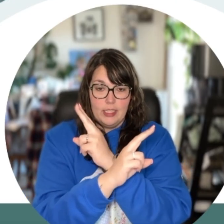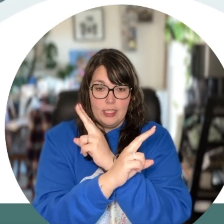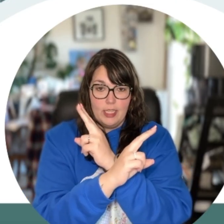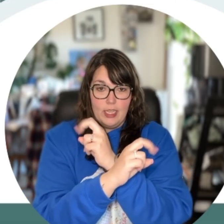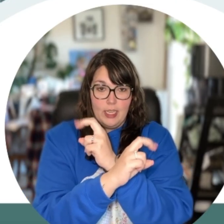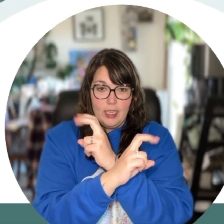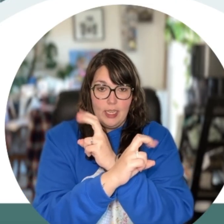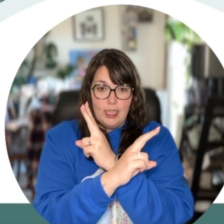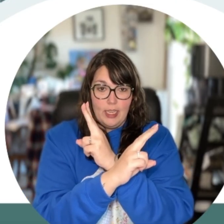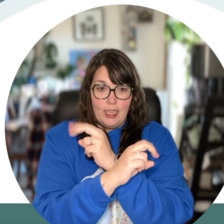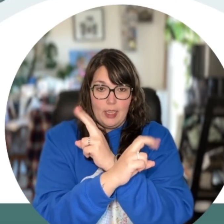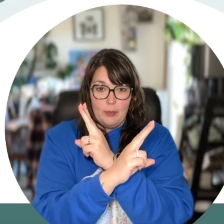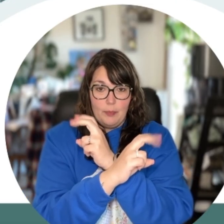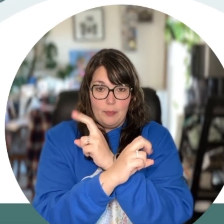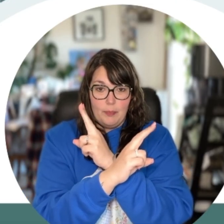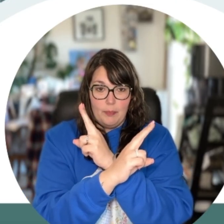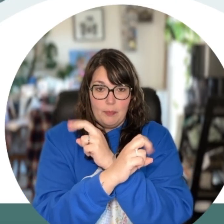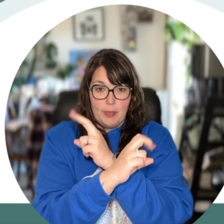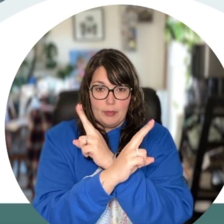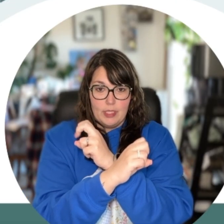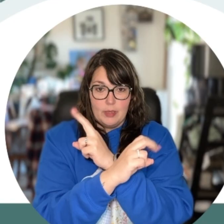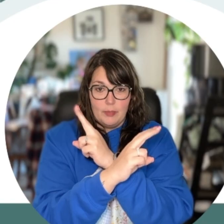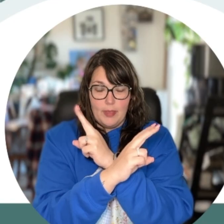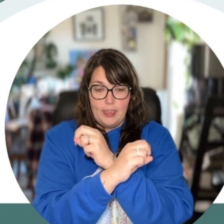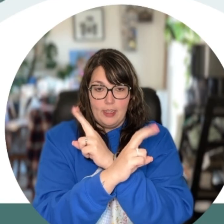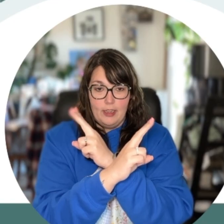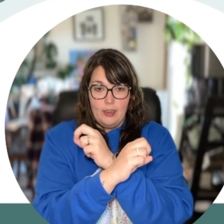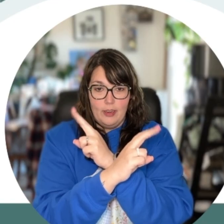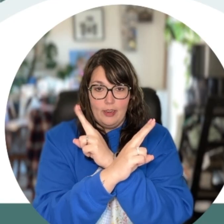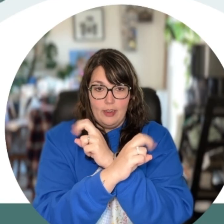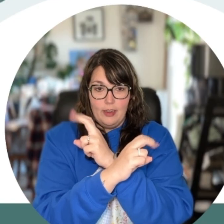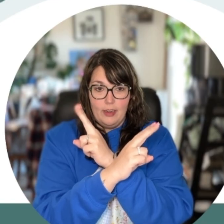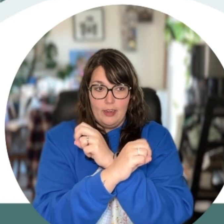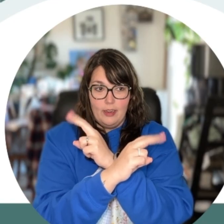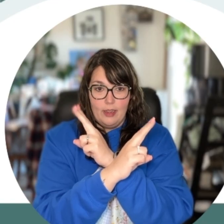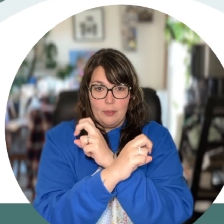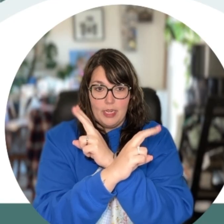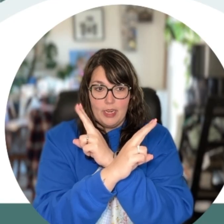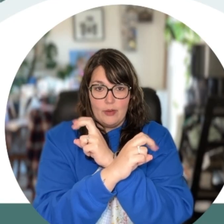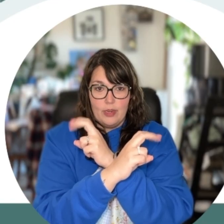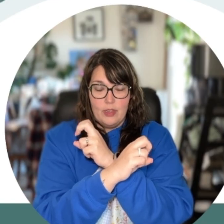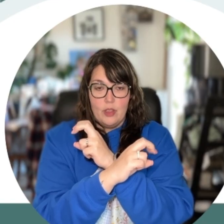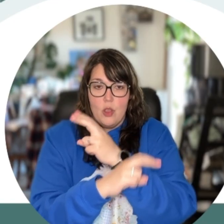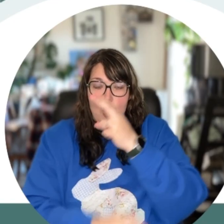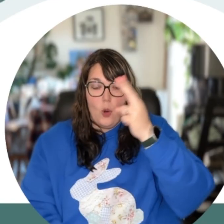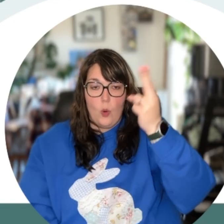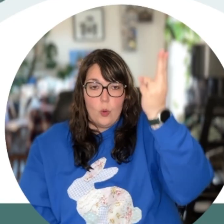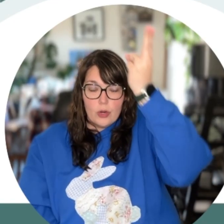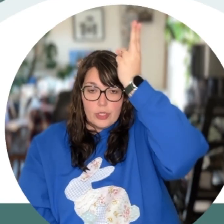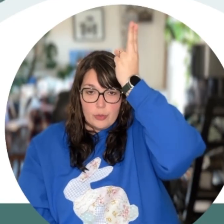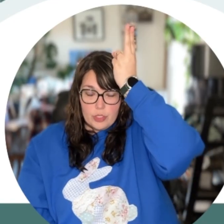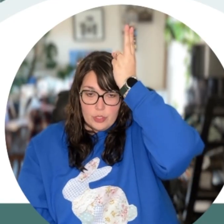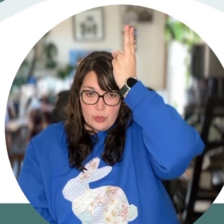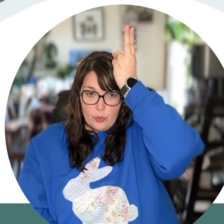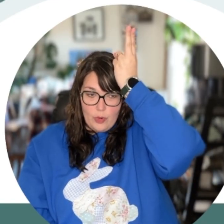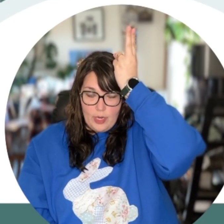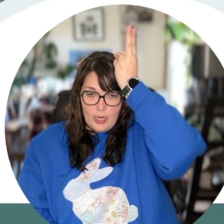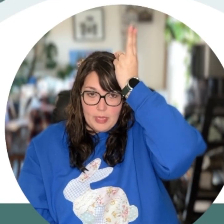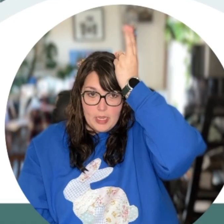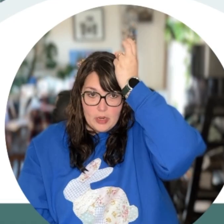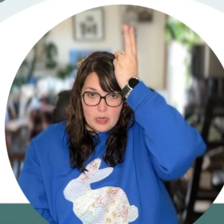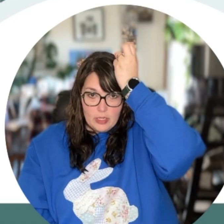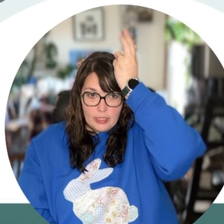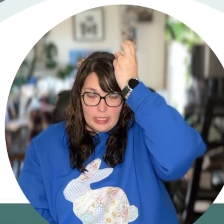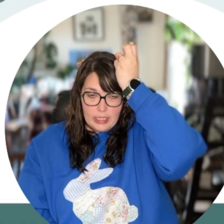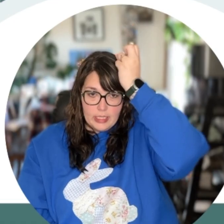like this and bounce them back up and down. Or you can do one